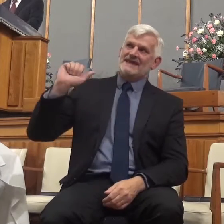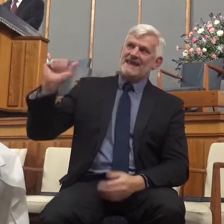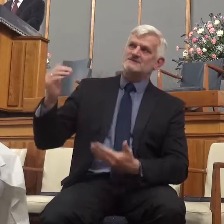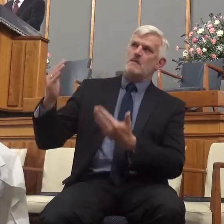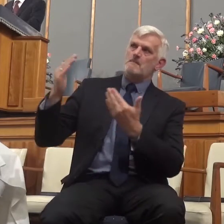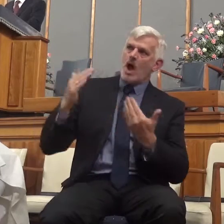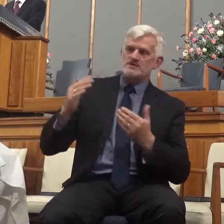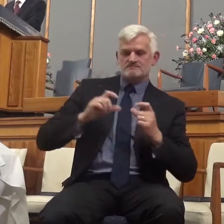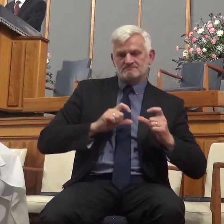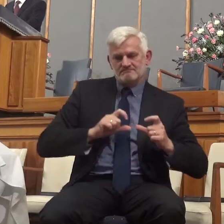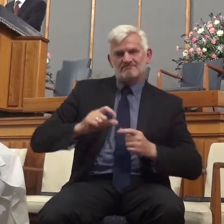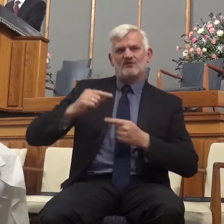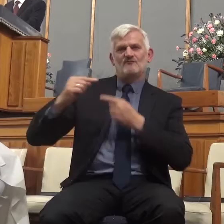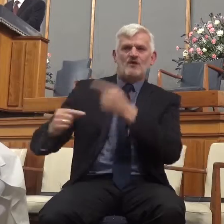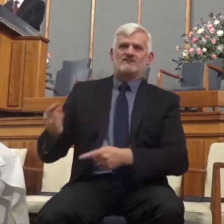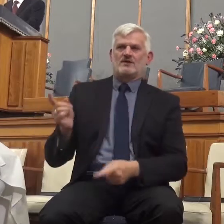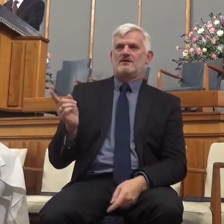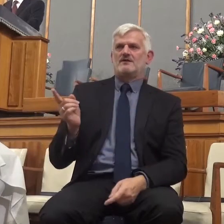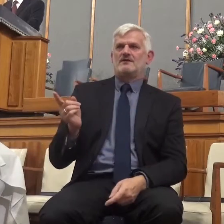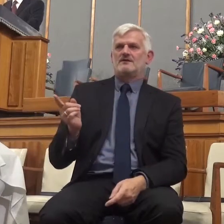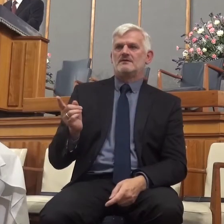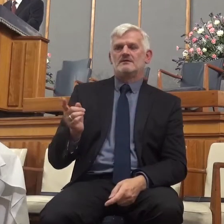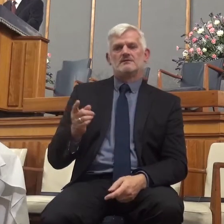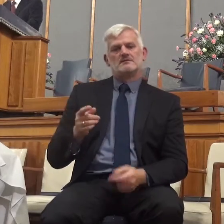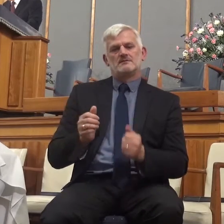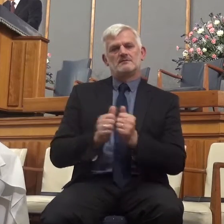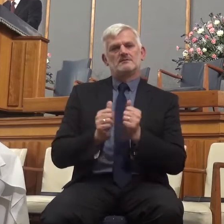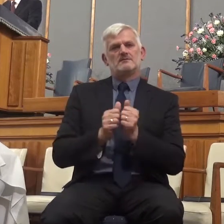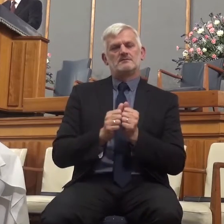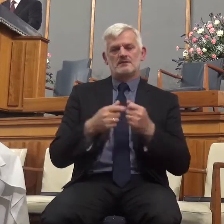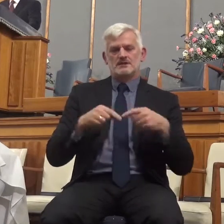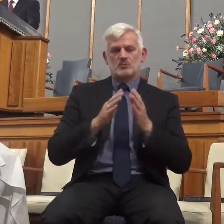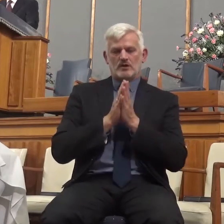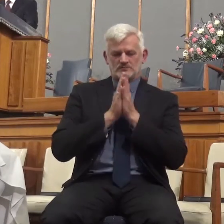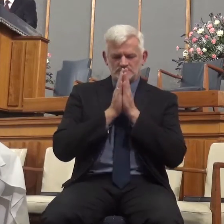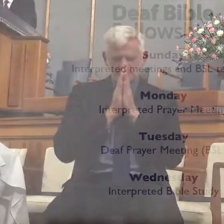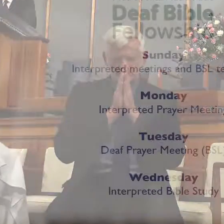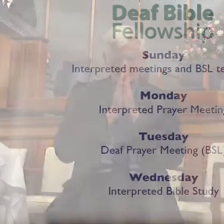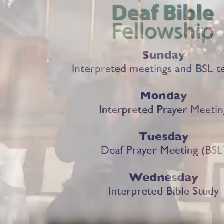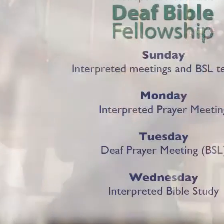endureth forever. Let's pray. Thank you.